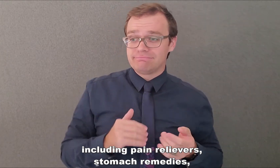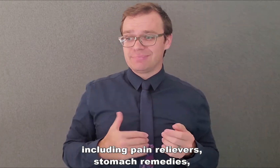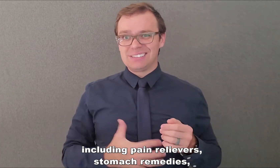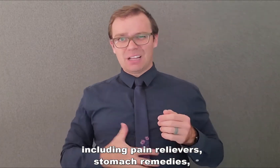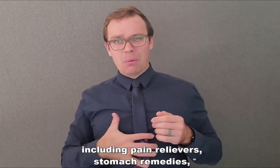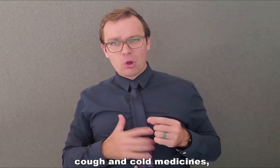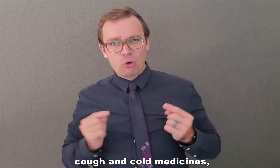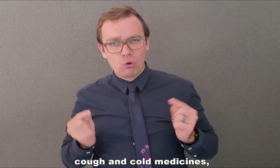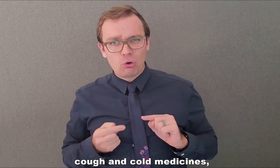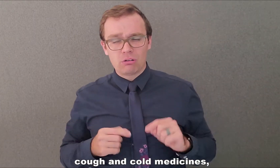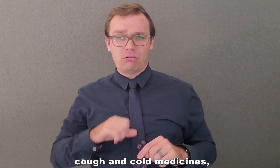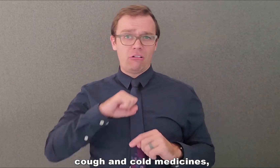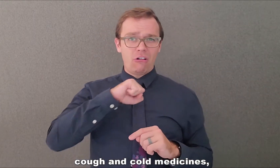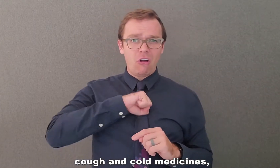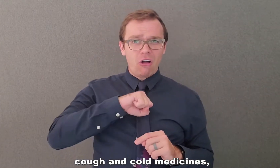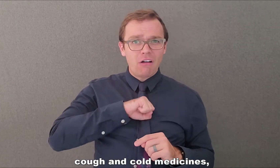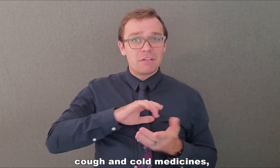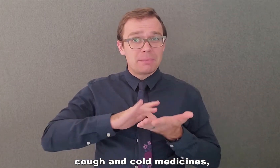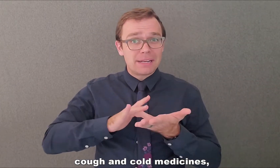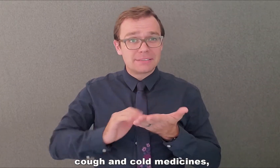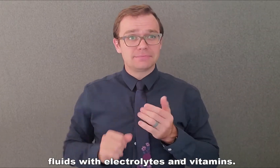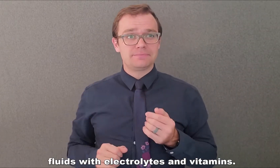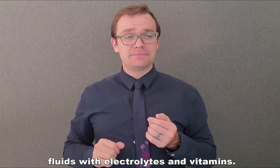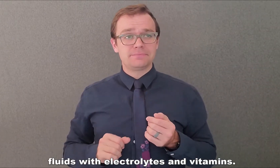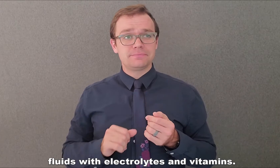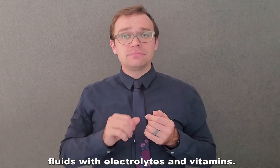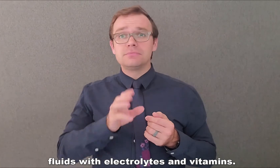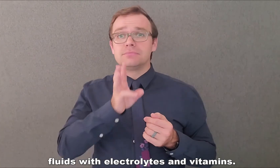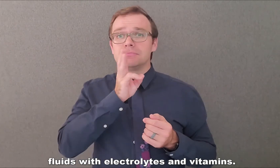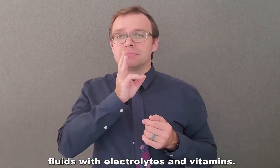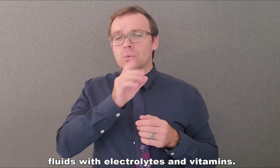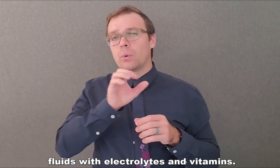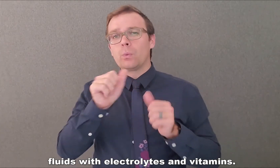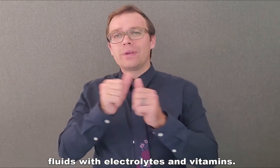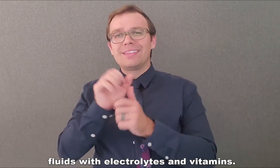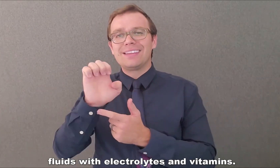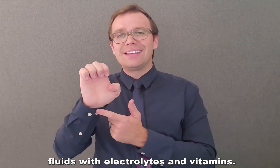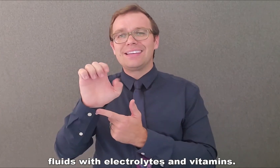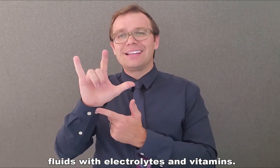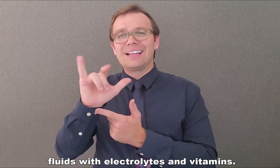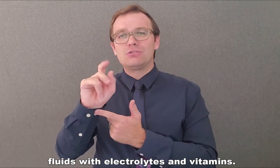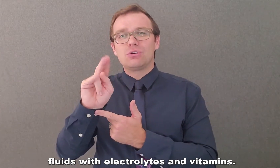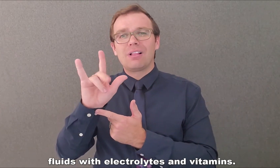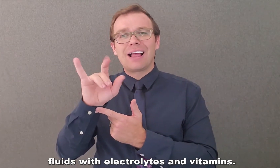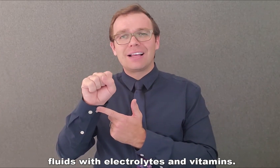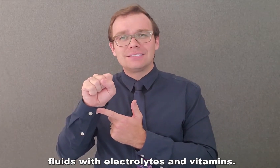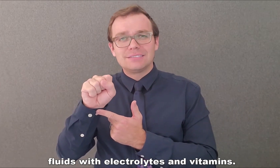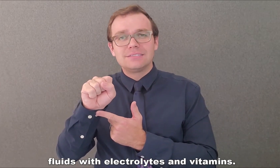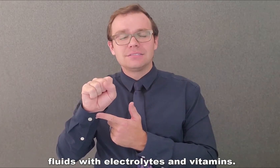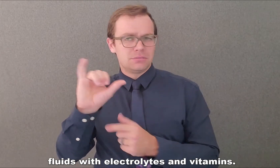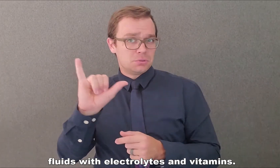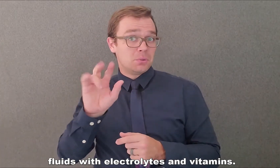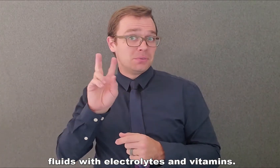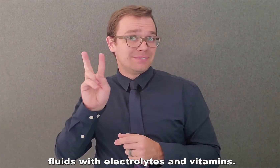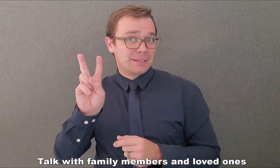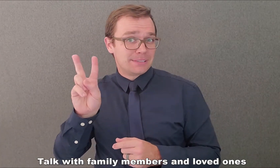remedies, cough and cold medicines, fluids with electrolytes, and vitamins. Talk with